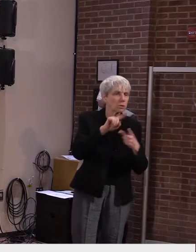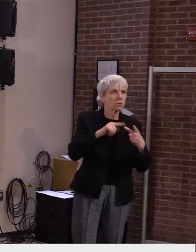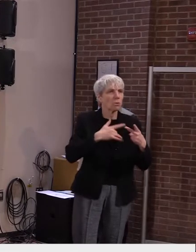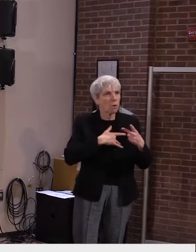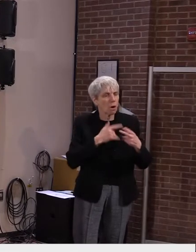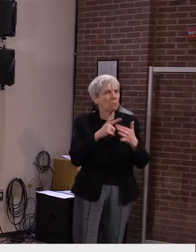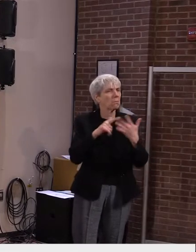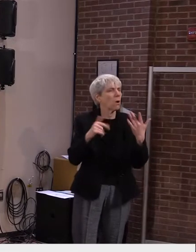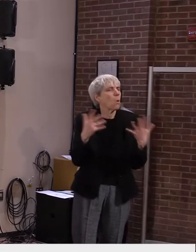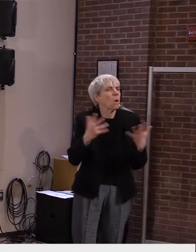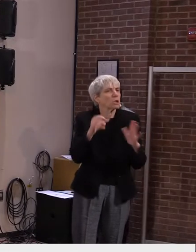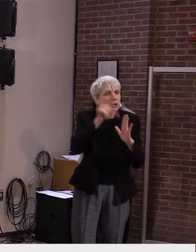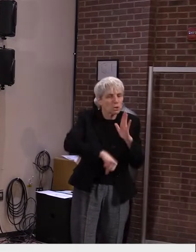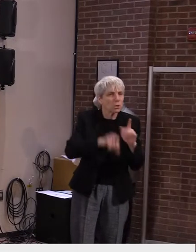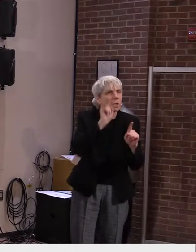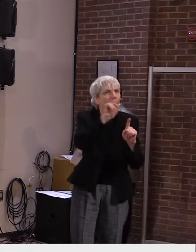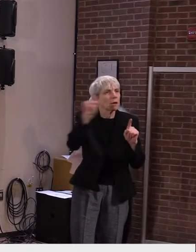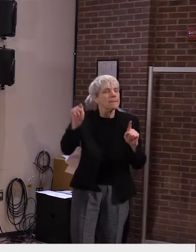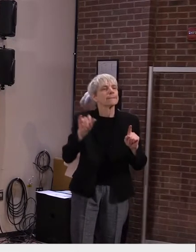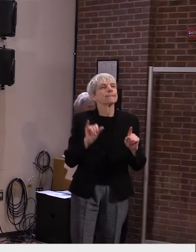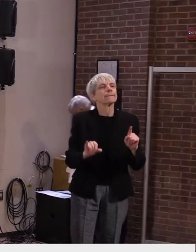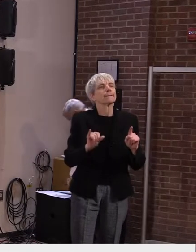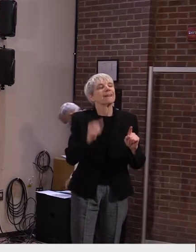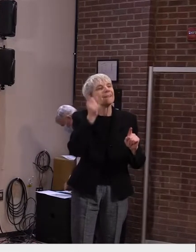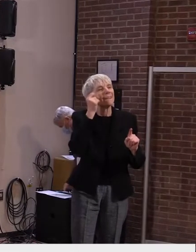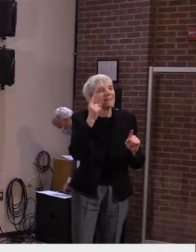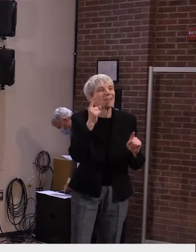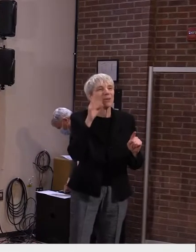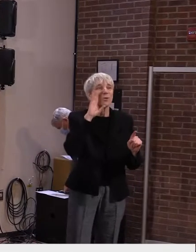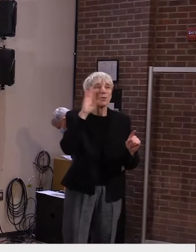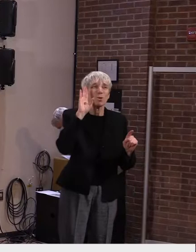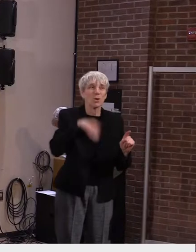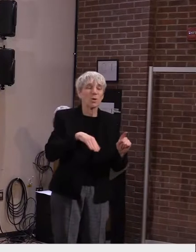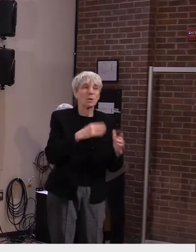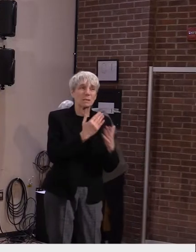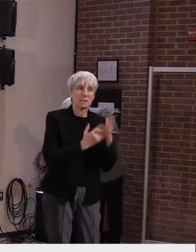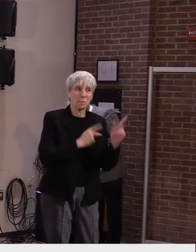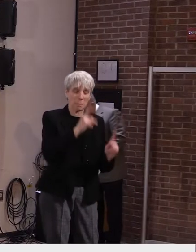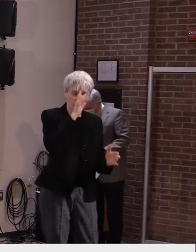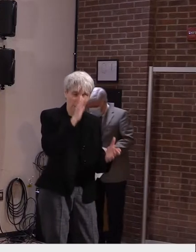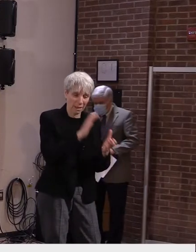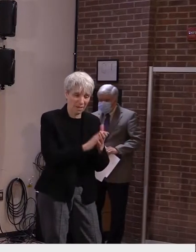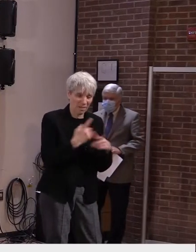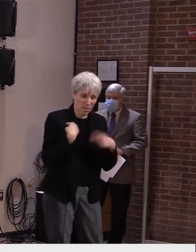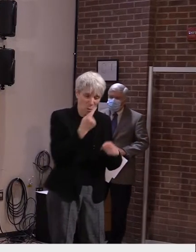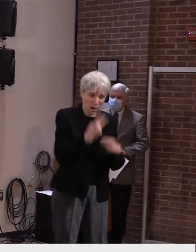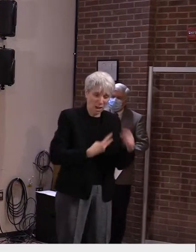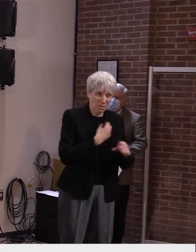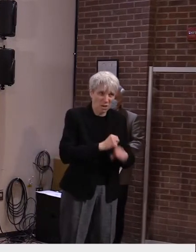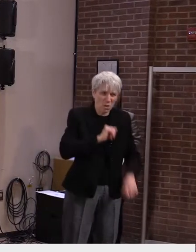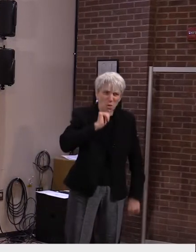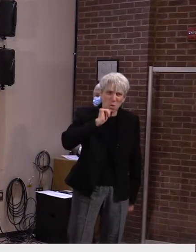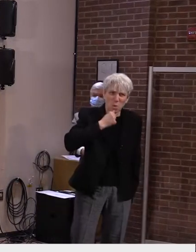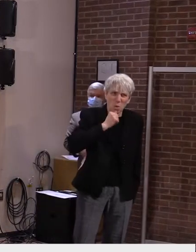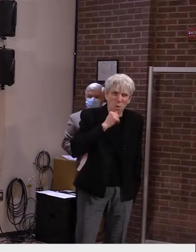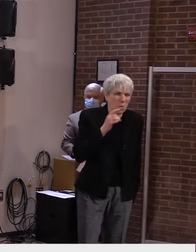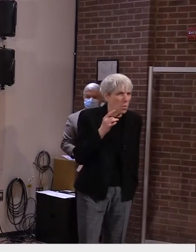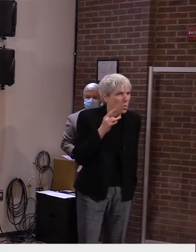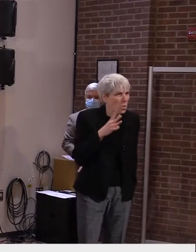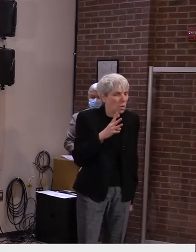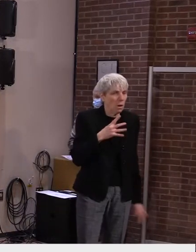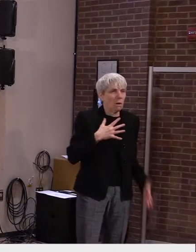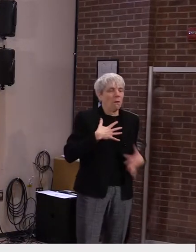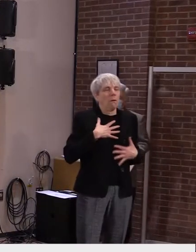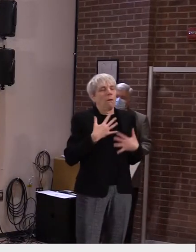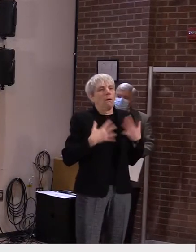Some have speculated that because of all the conditions we placed on people over the last year and a half, we prevented a lot of